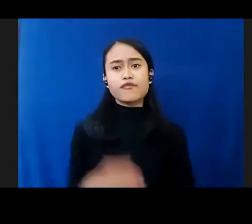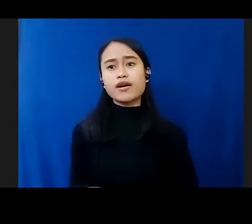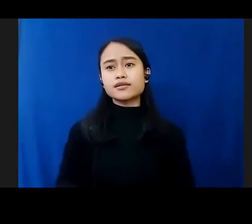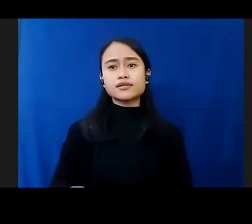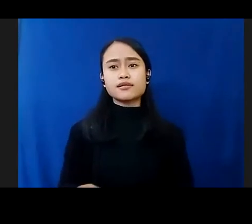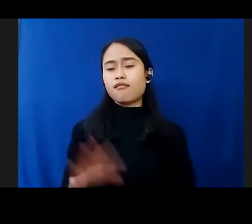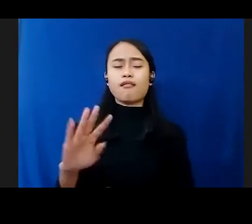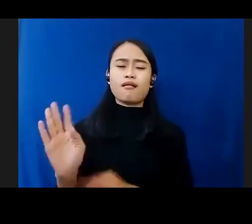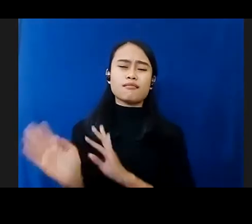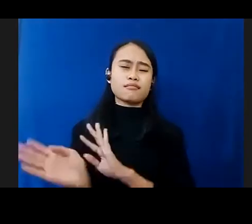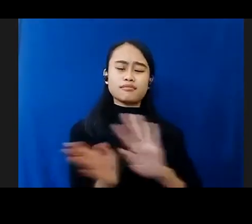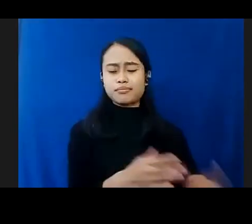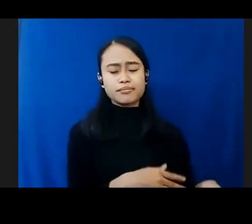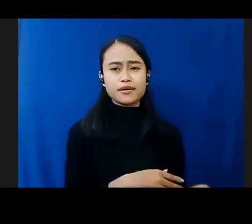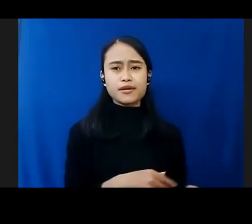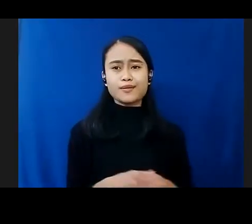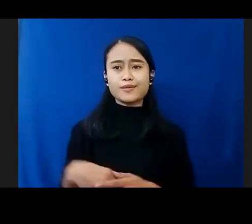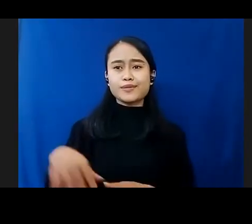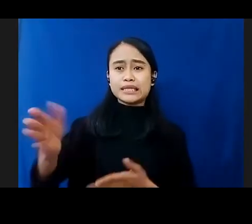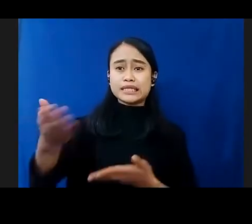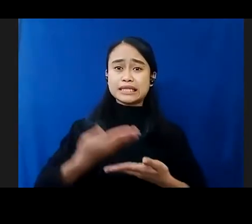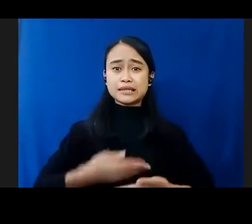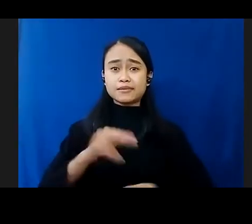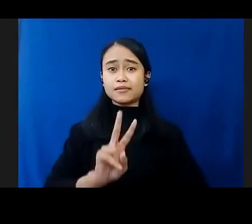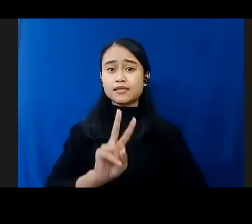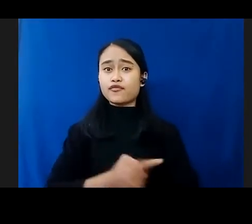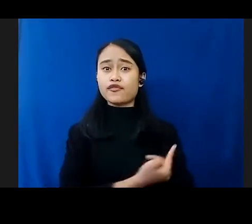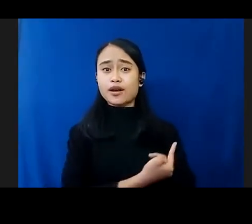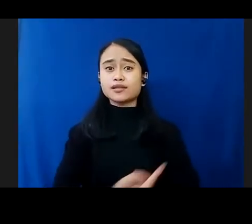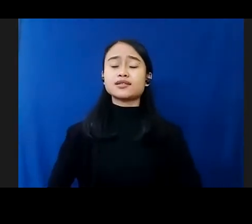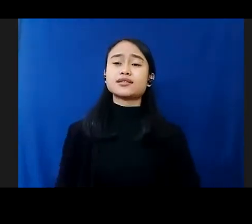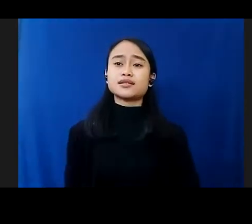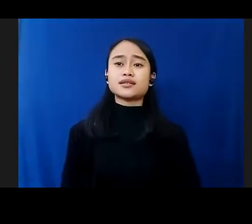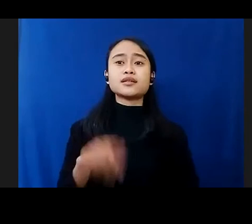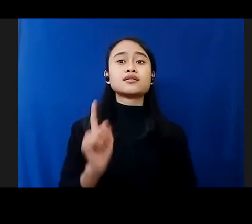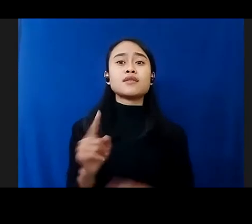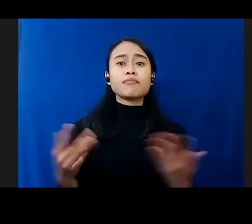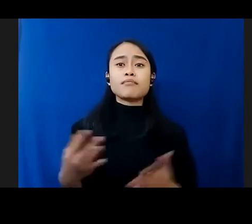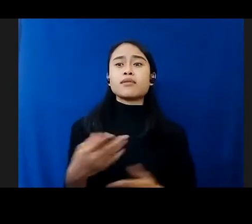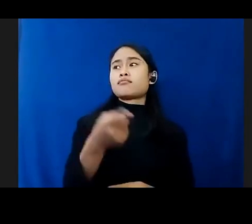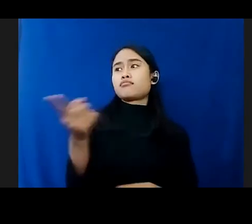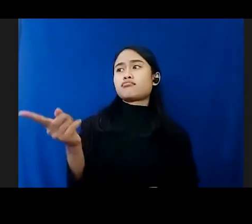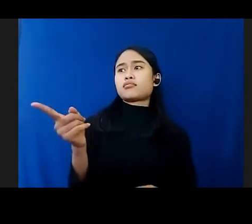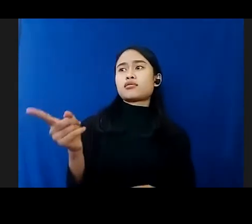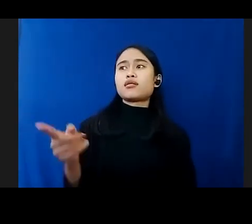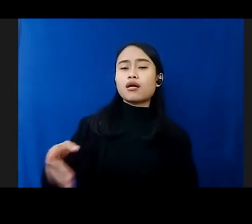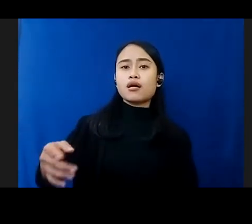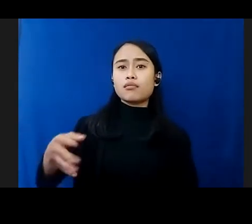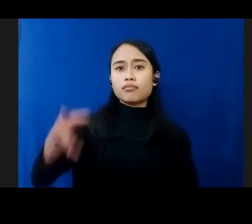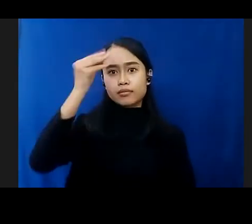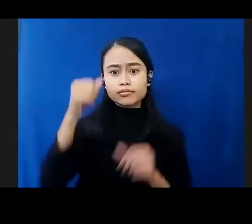Media Etc So We're Always Trying To Use Those Platforms To Promote Positive